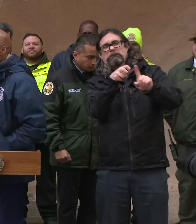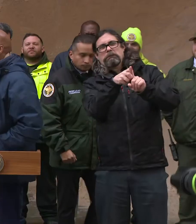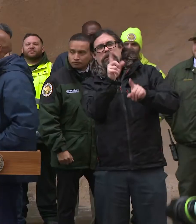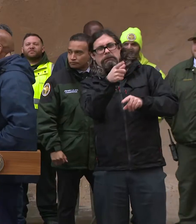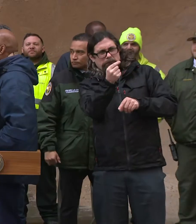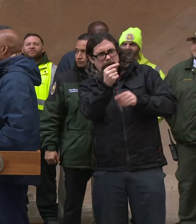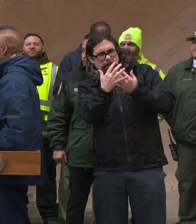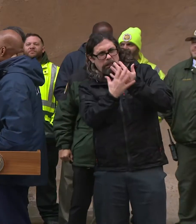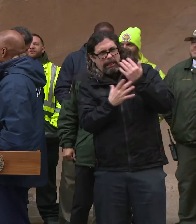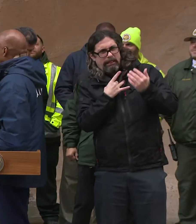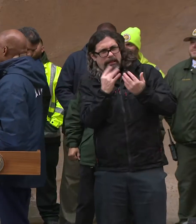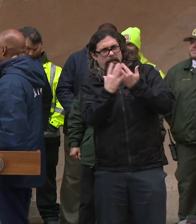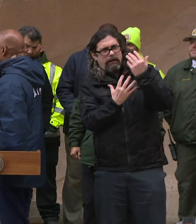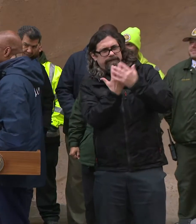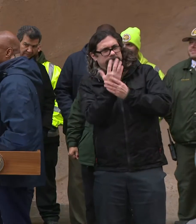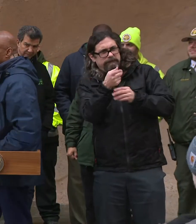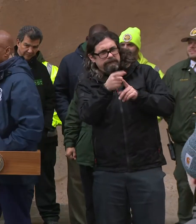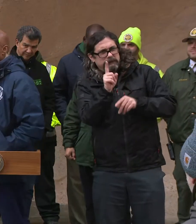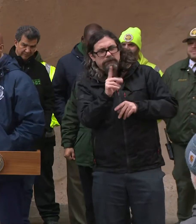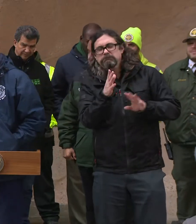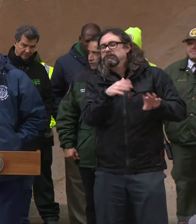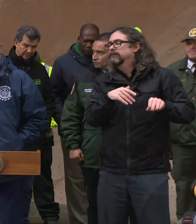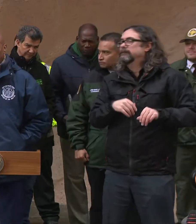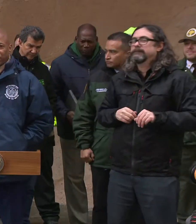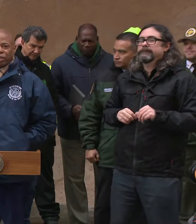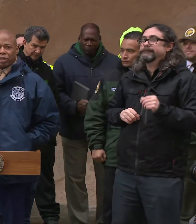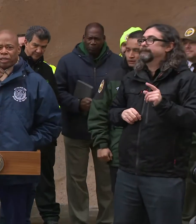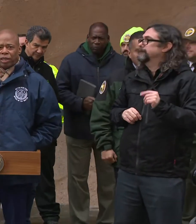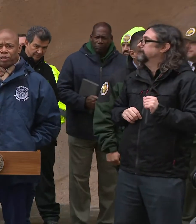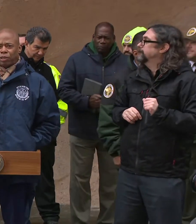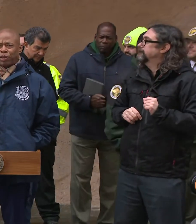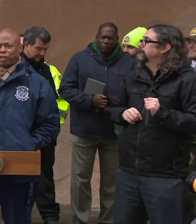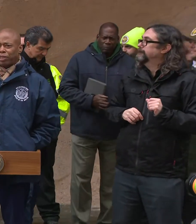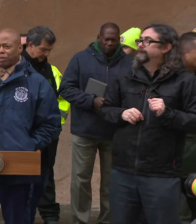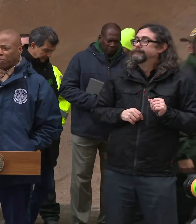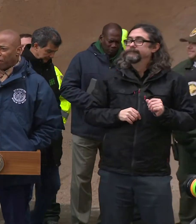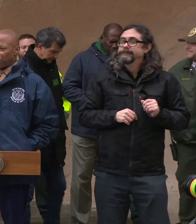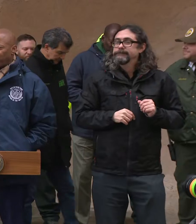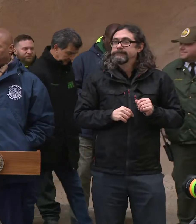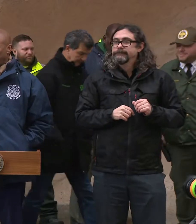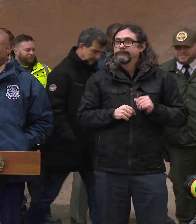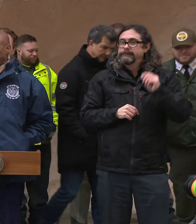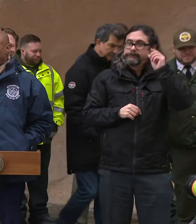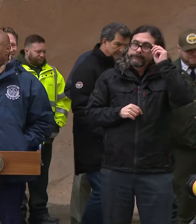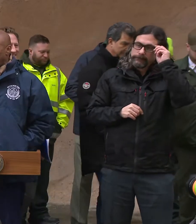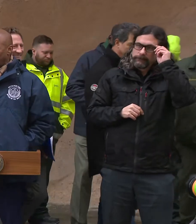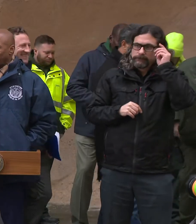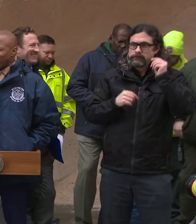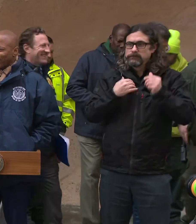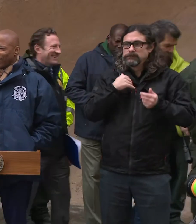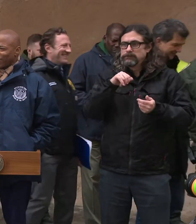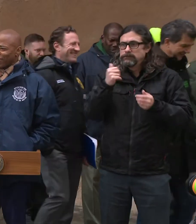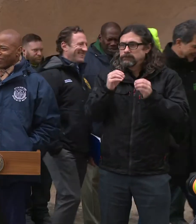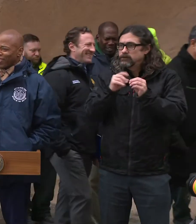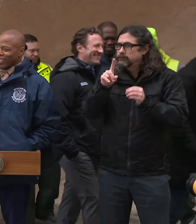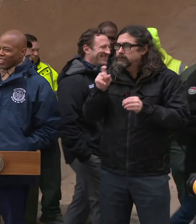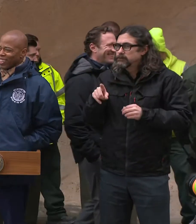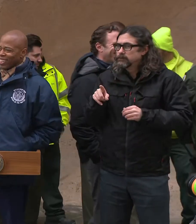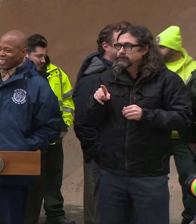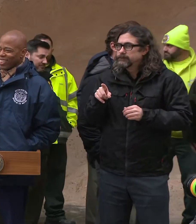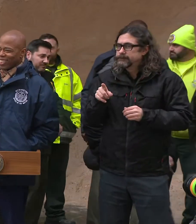team so they can get ready to lift the snow. So I could answer Katie's questions about my visit to Florida. You